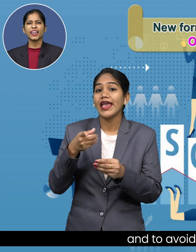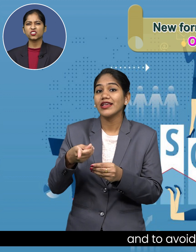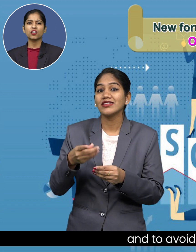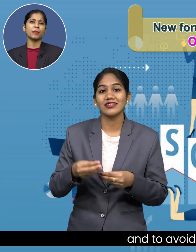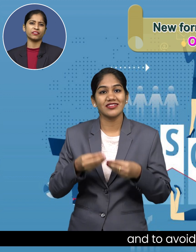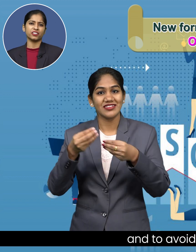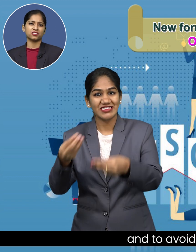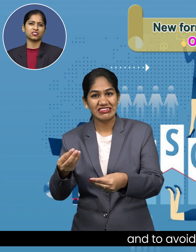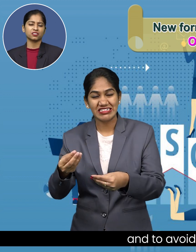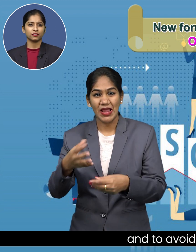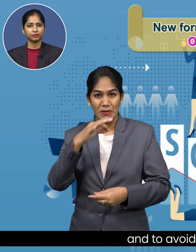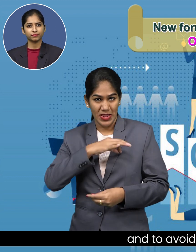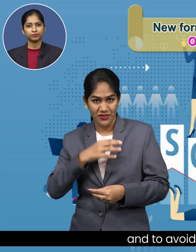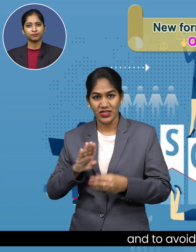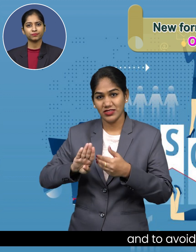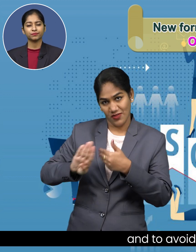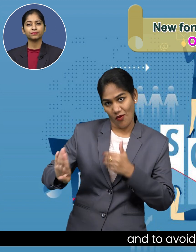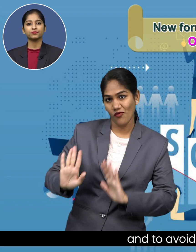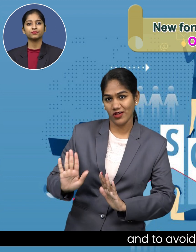giving extra benefits.